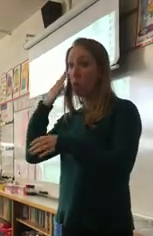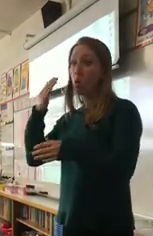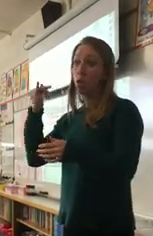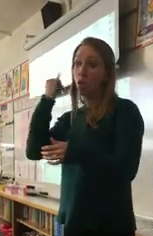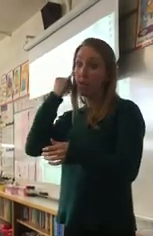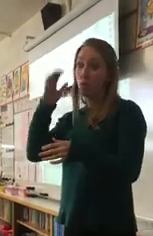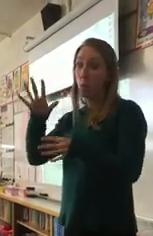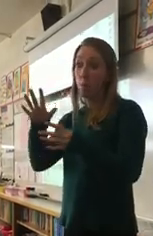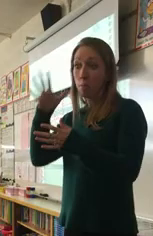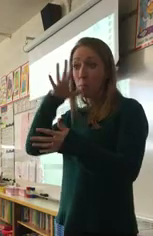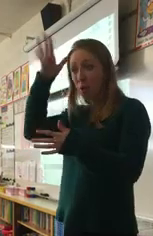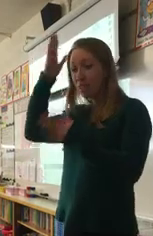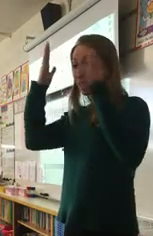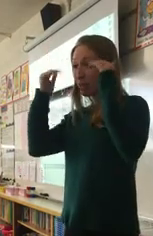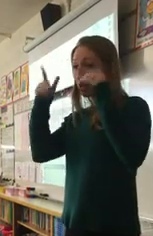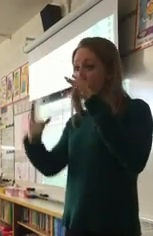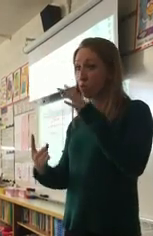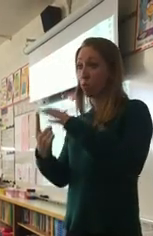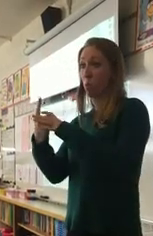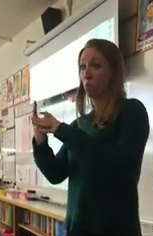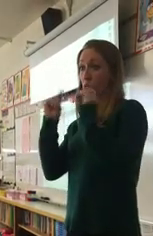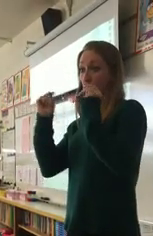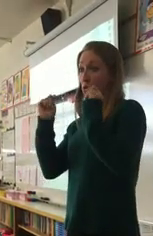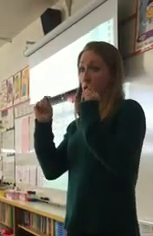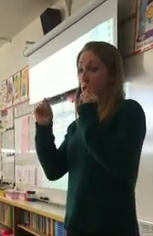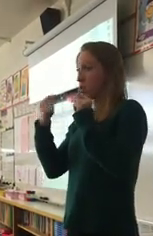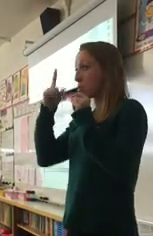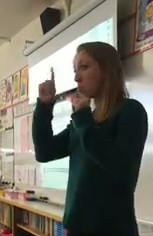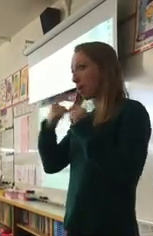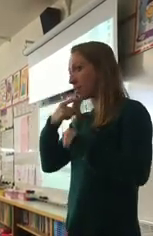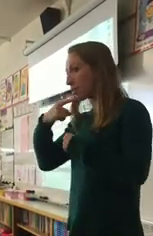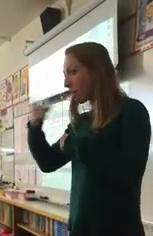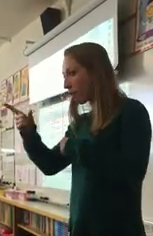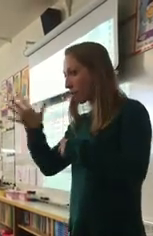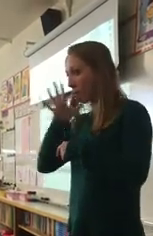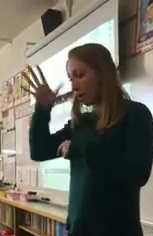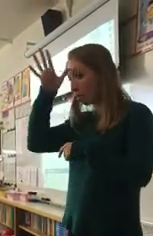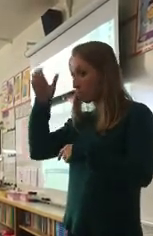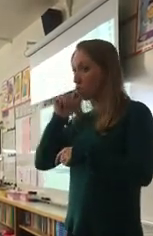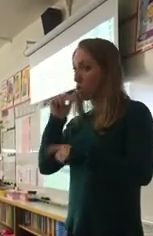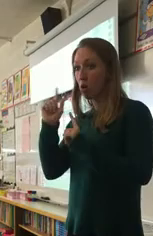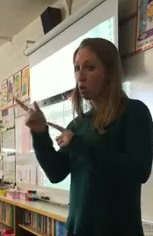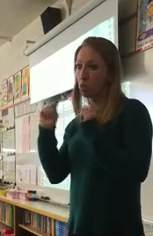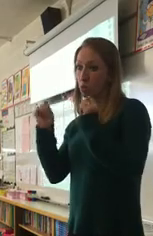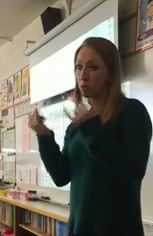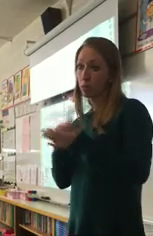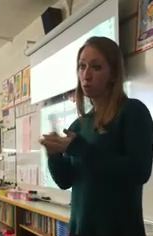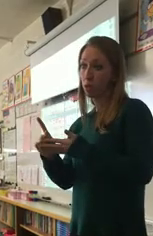to tutoring, you need to tell them that this week you will not be going. Okay? It's up to you to make sure